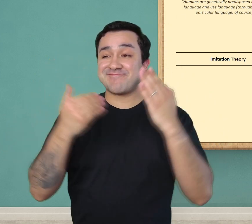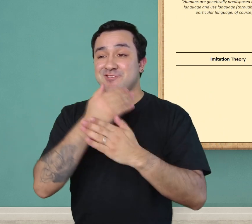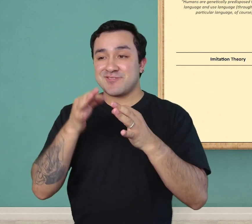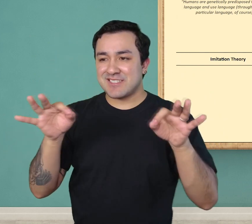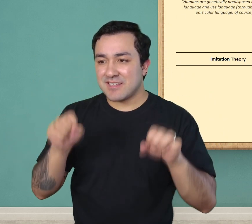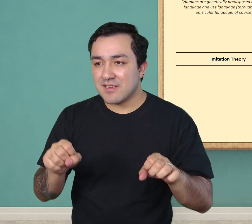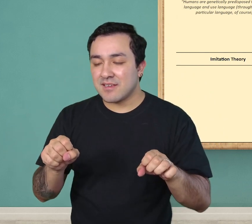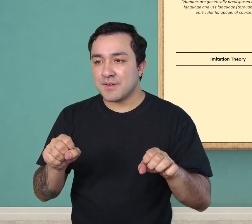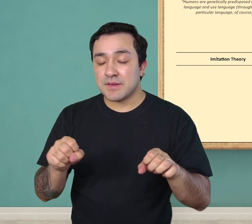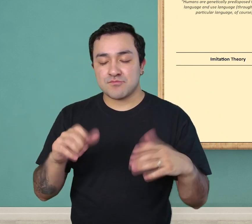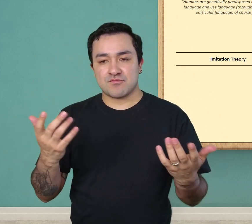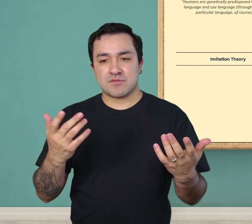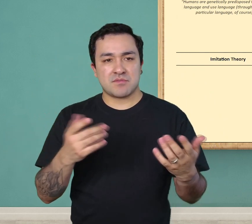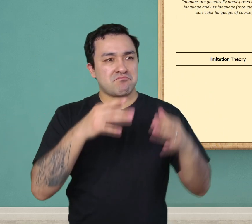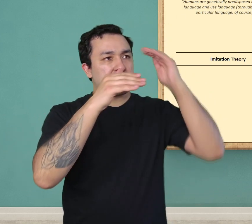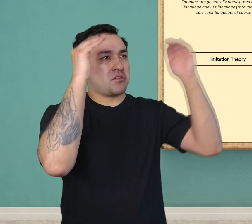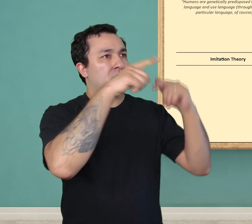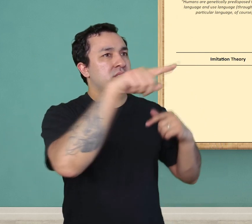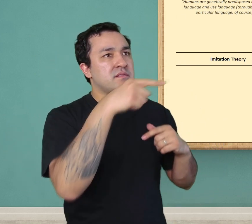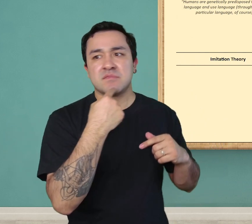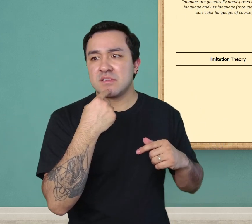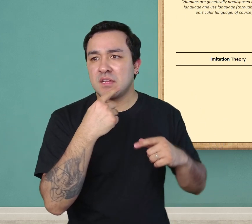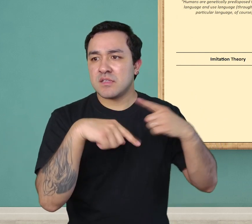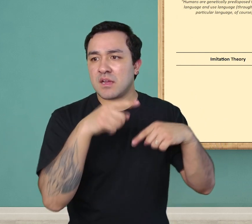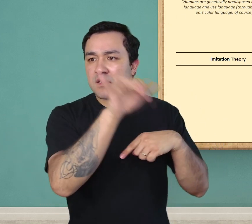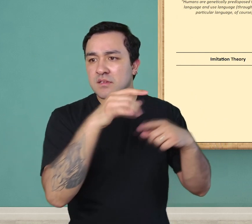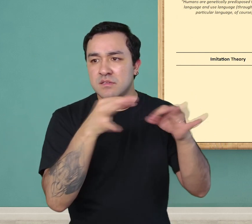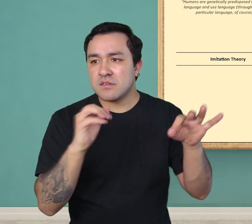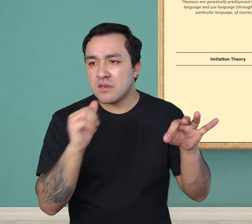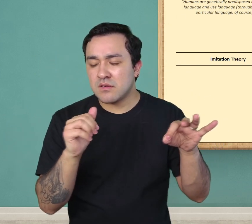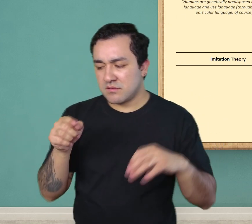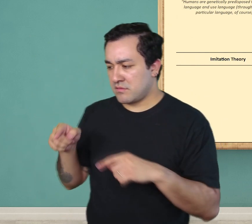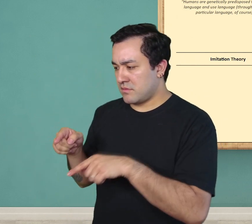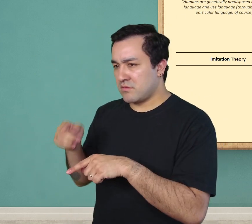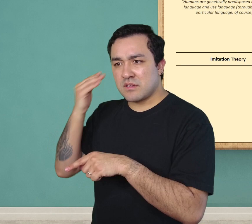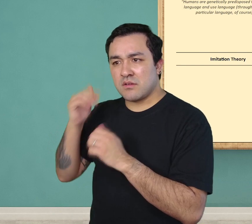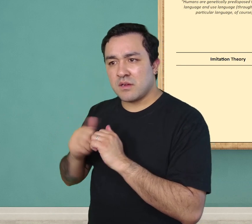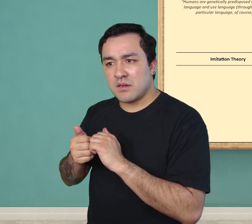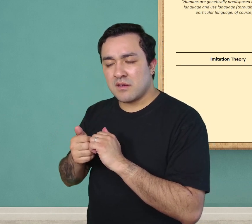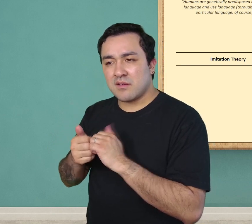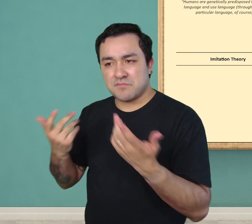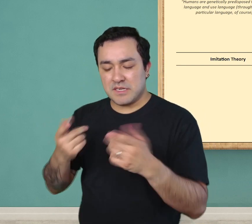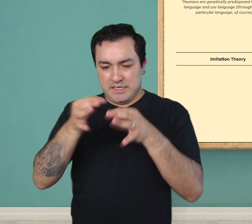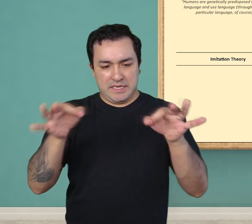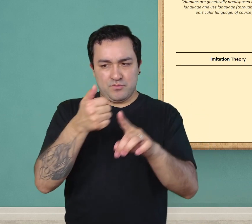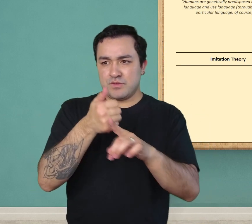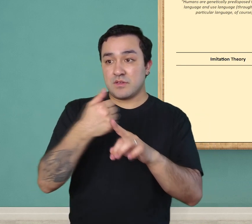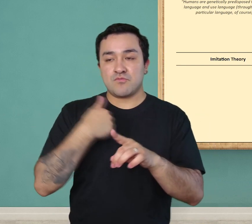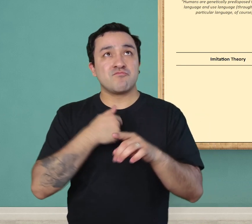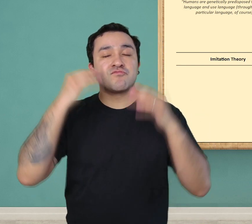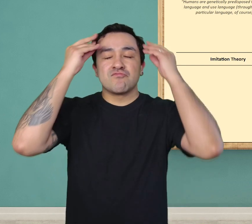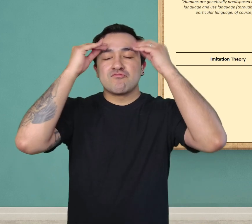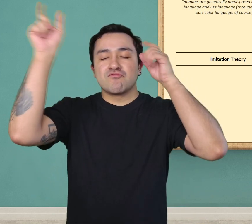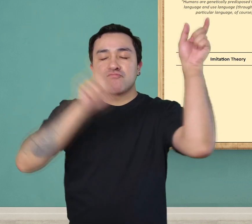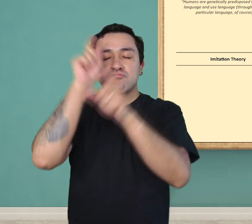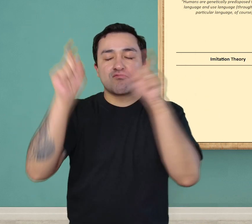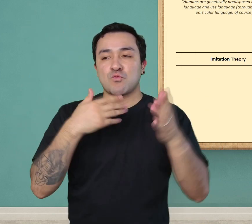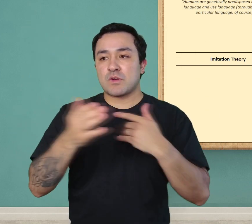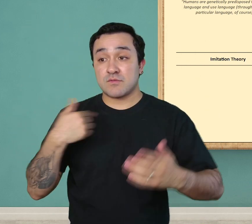Secondly, children produce new and novel sentences. Language is not every person copying and pasting sentences they heard. We